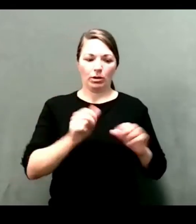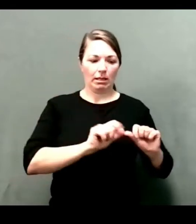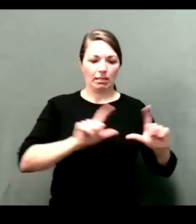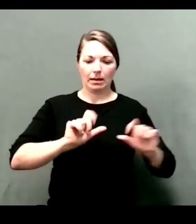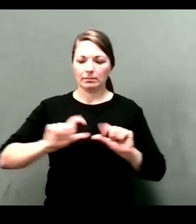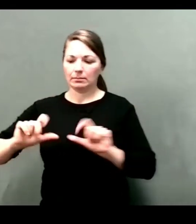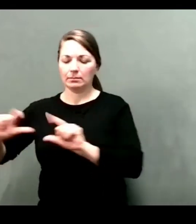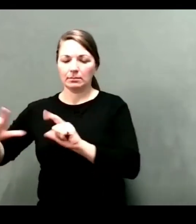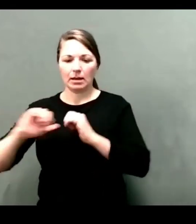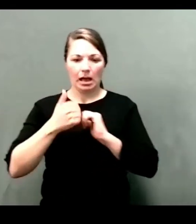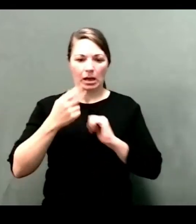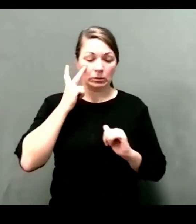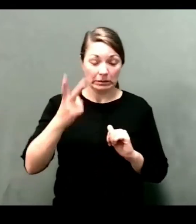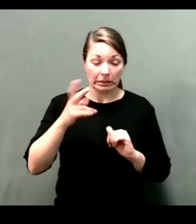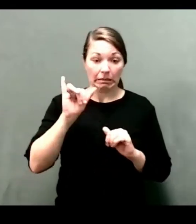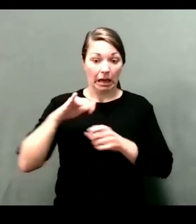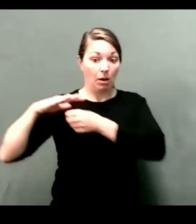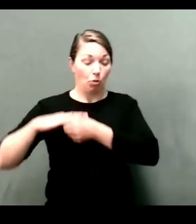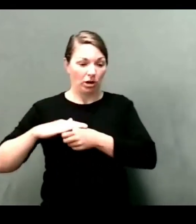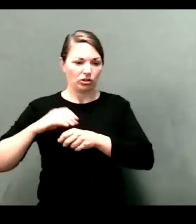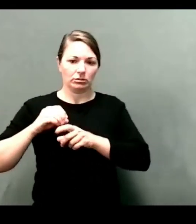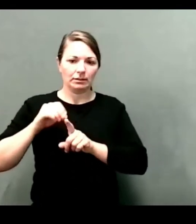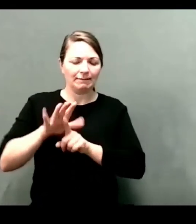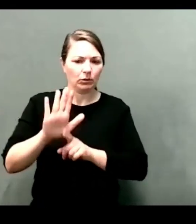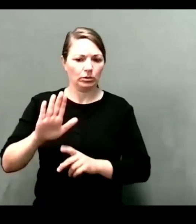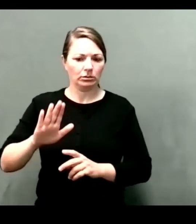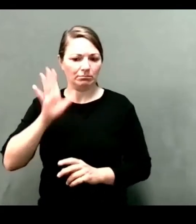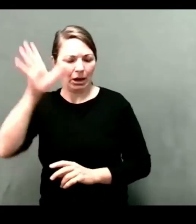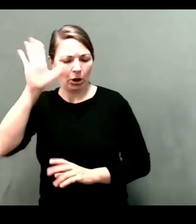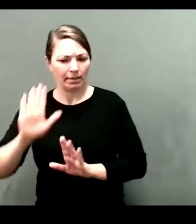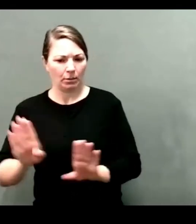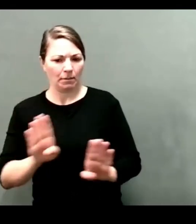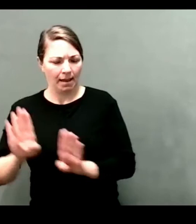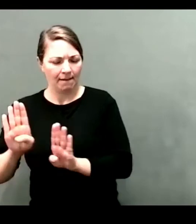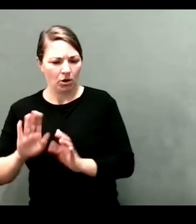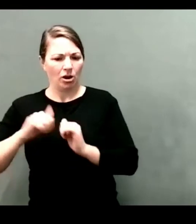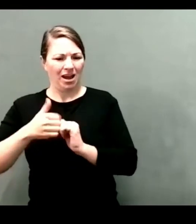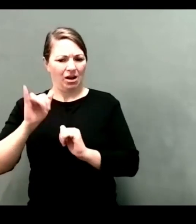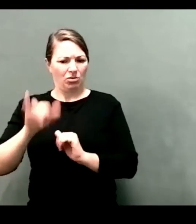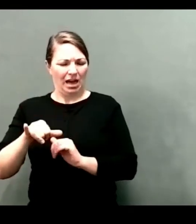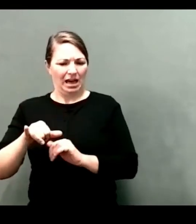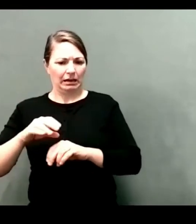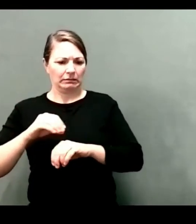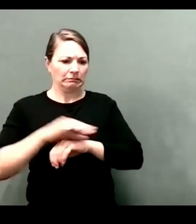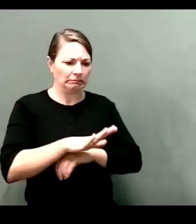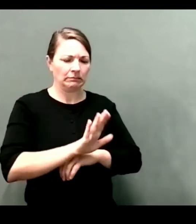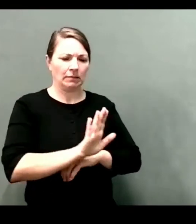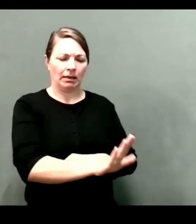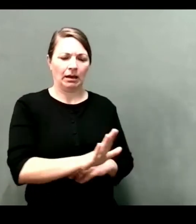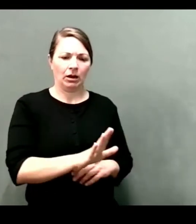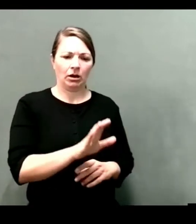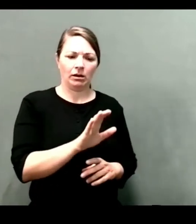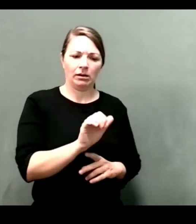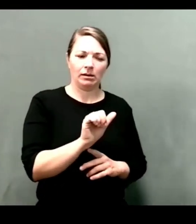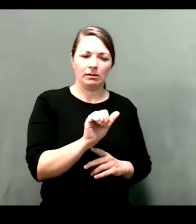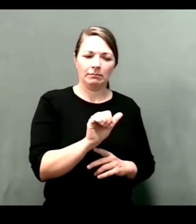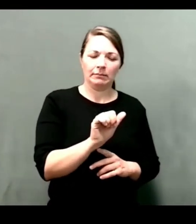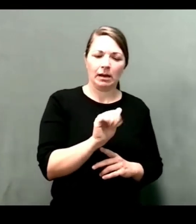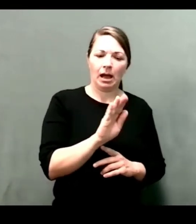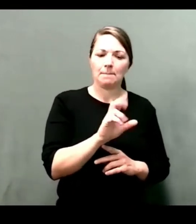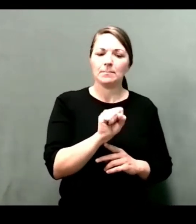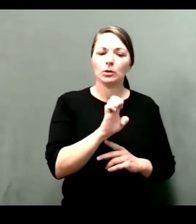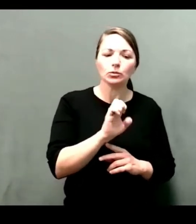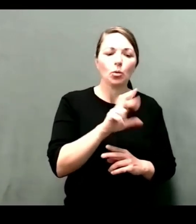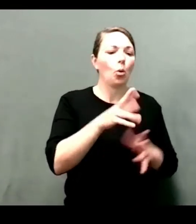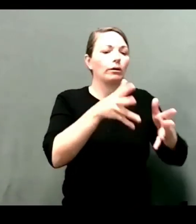parent's behavior, how the parent used this form of oppression to perpetrate violence, abuse, or neglect, and then how our systems reinforced oppression in the